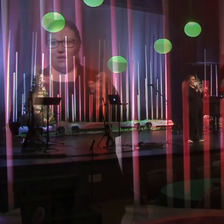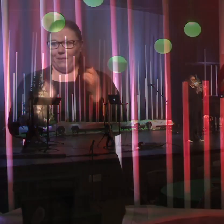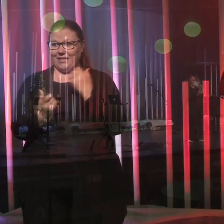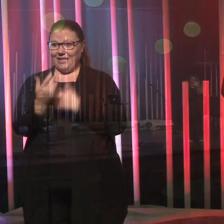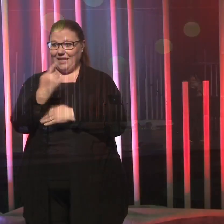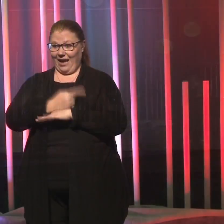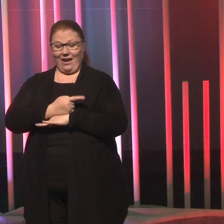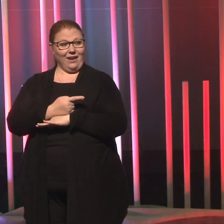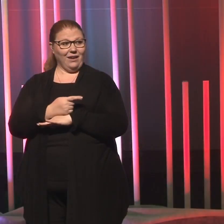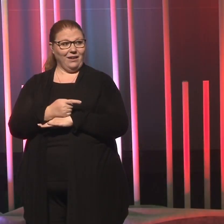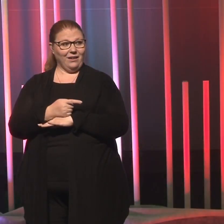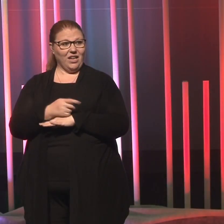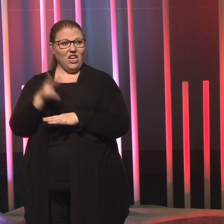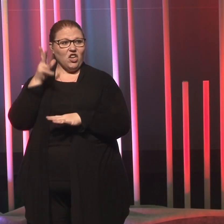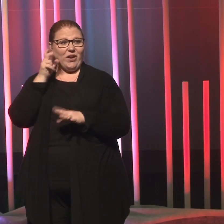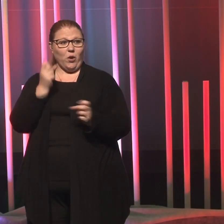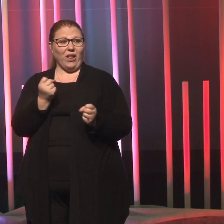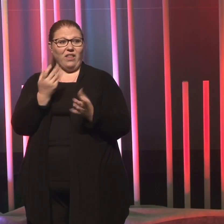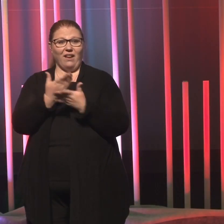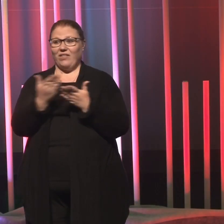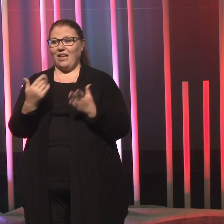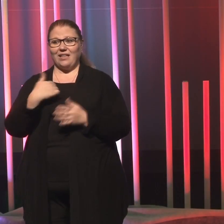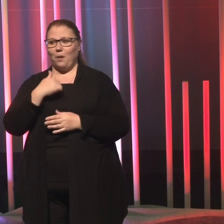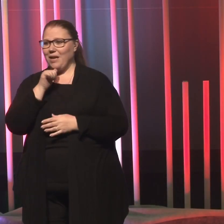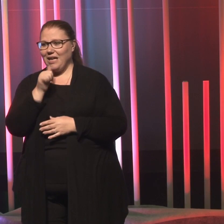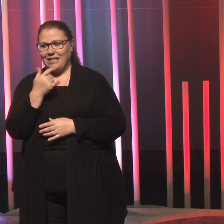morning, you can hear a lot of things that I'm not saying,